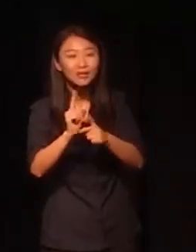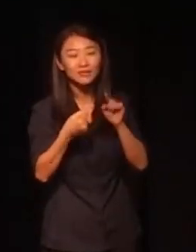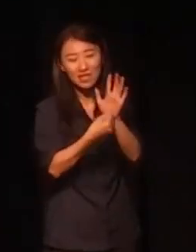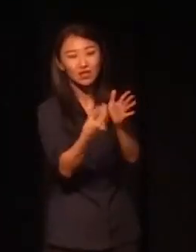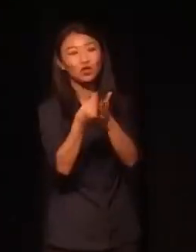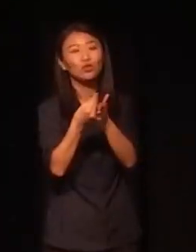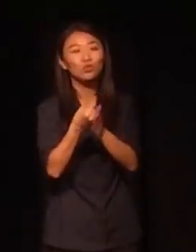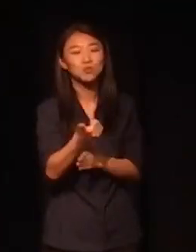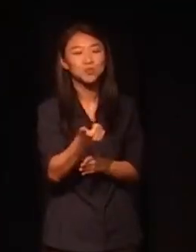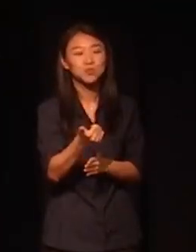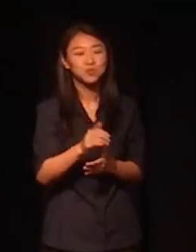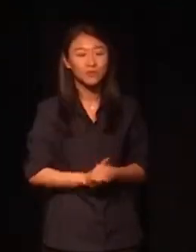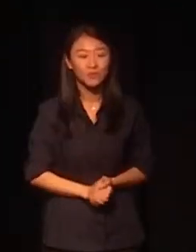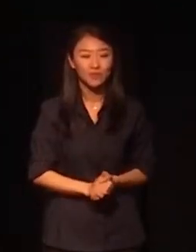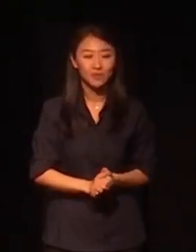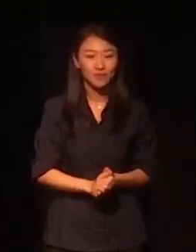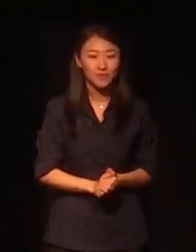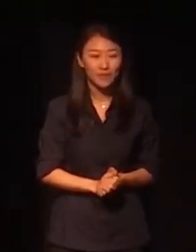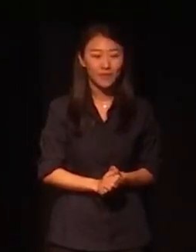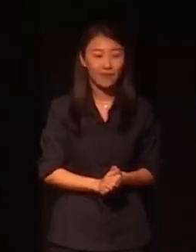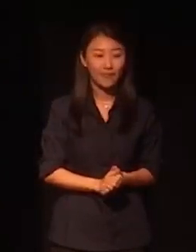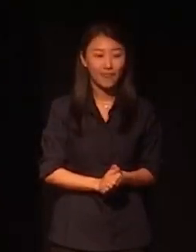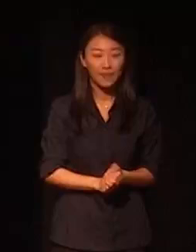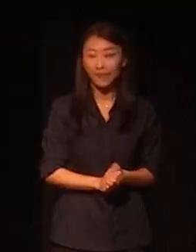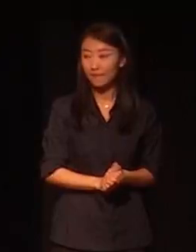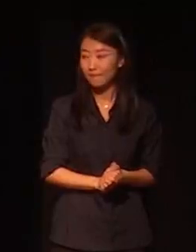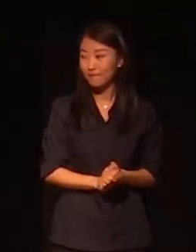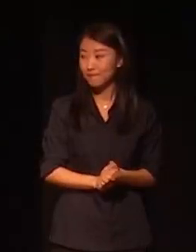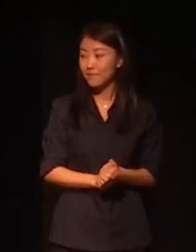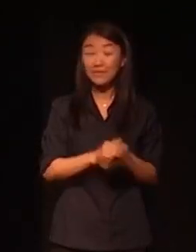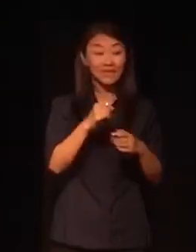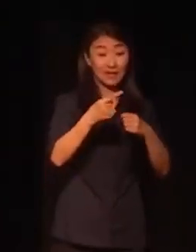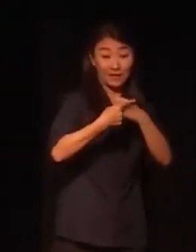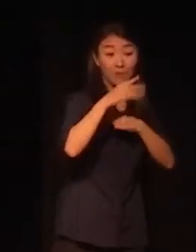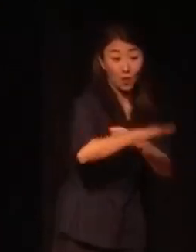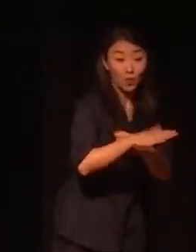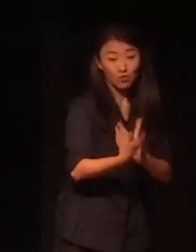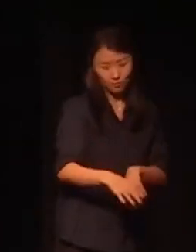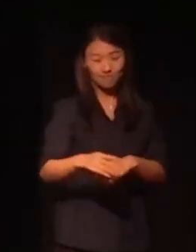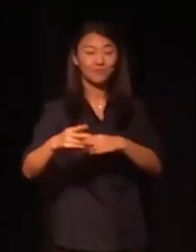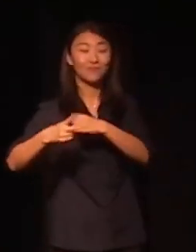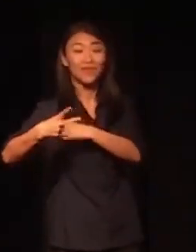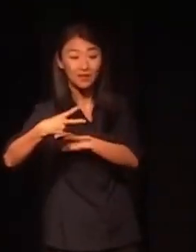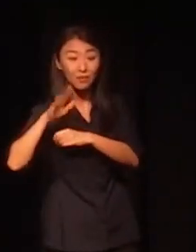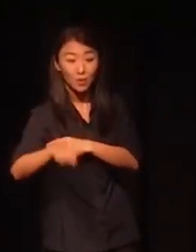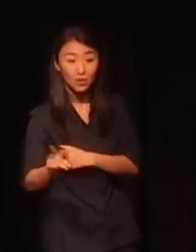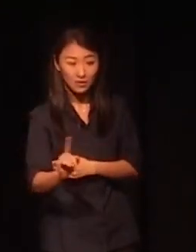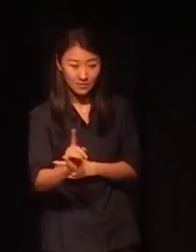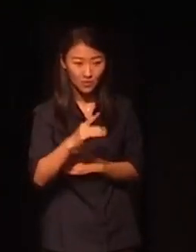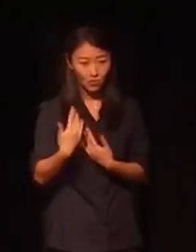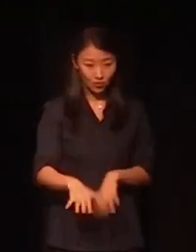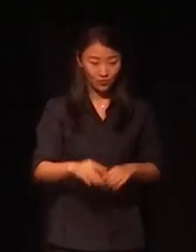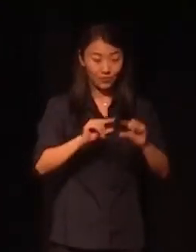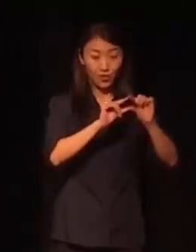This is so. This is step 1, and then if you want to step 2, then you move the